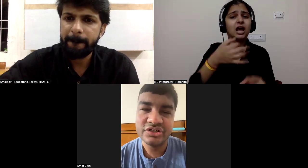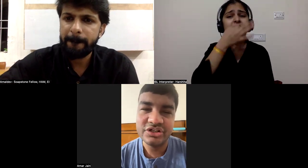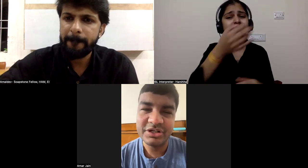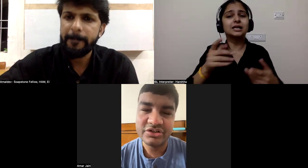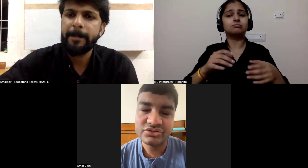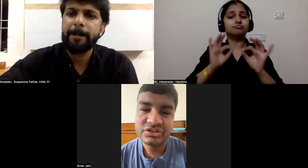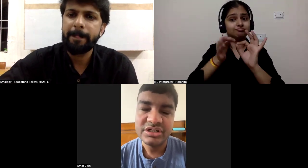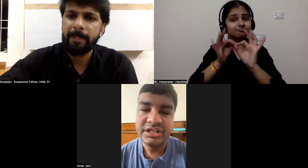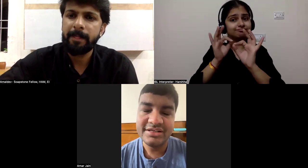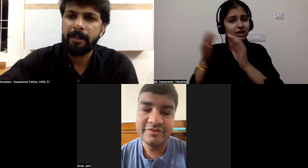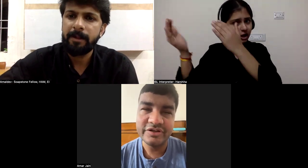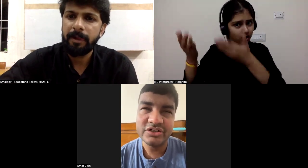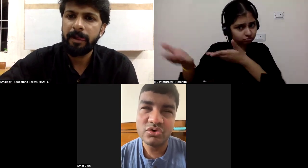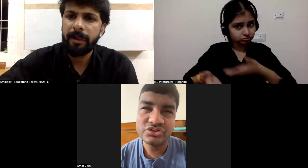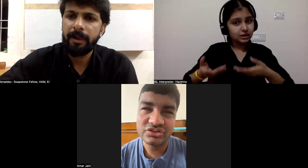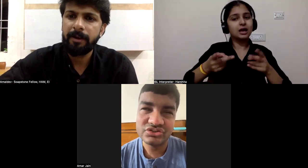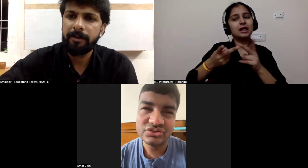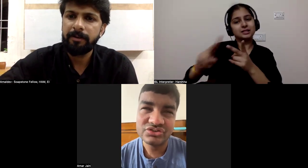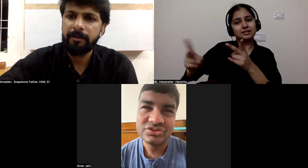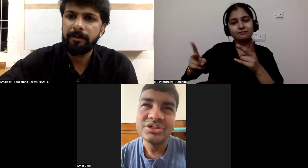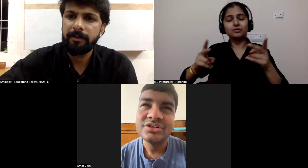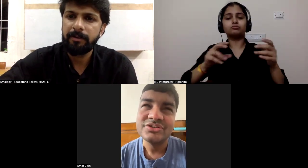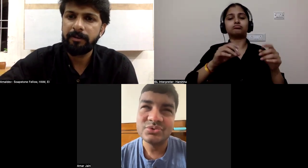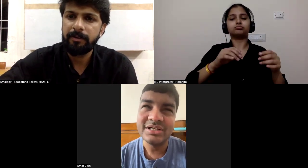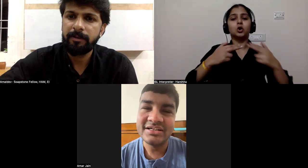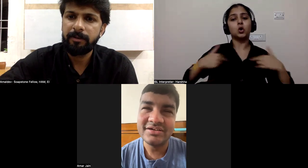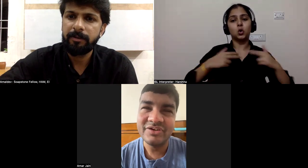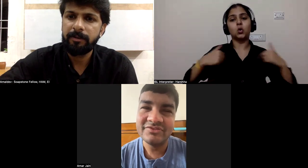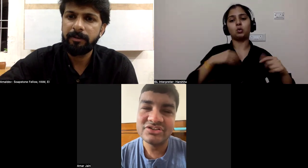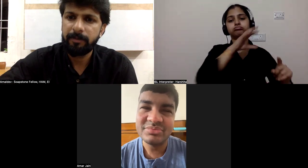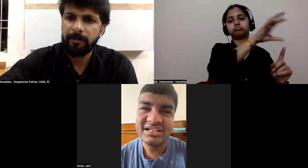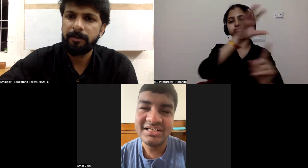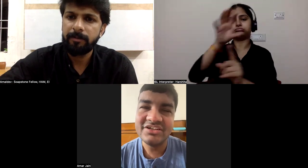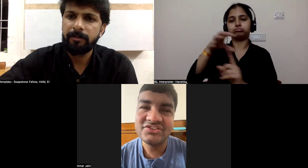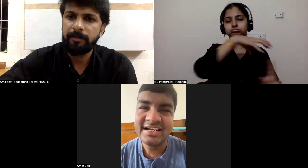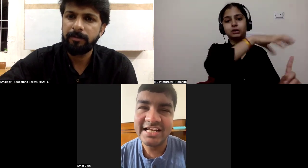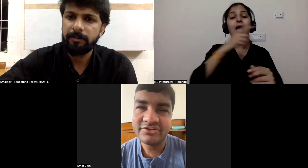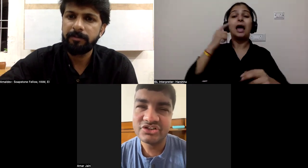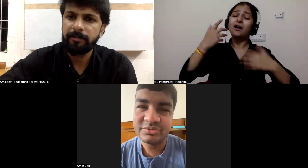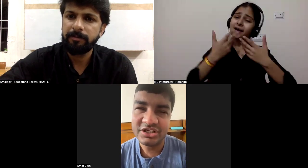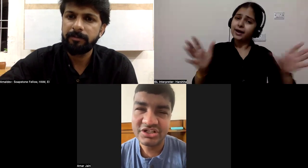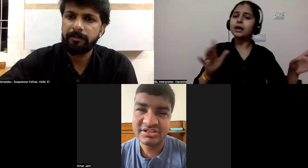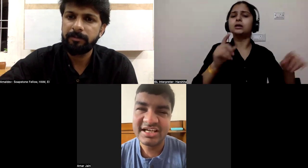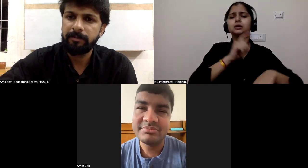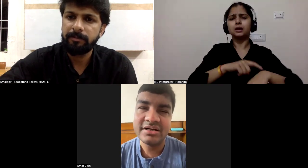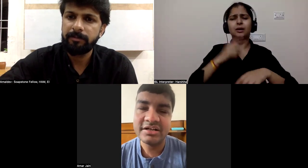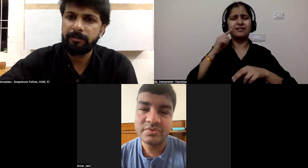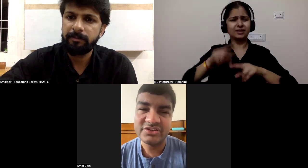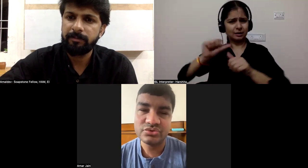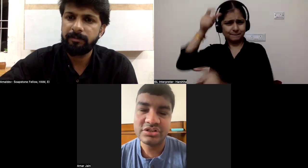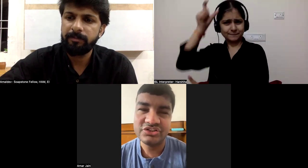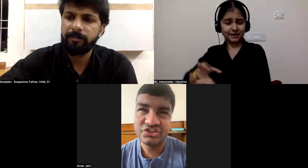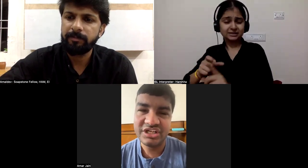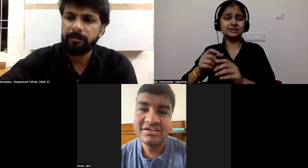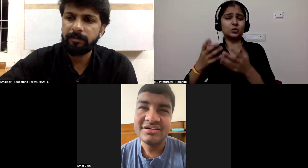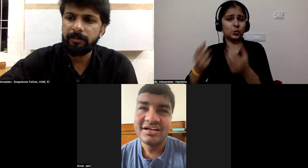language interpreters in different court structures, so that whenever somebody needs sign language interpretation can make a request